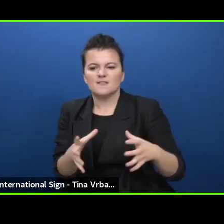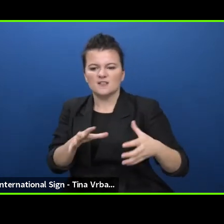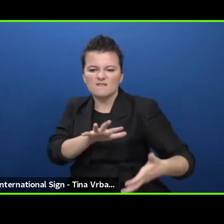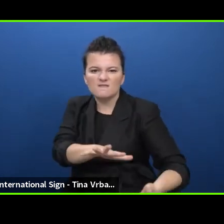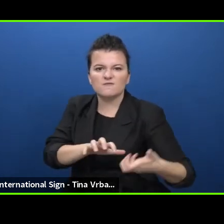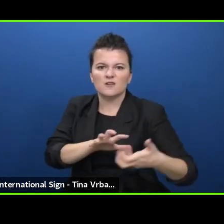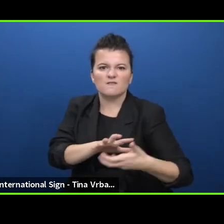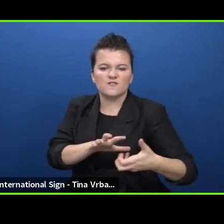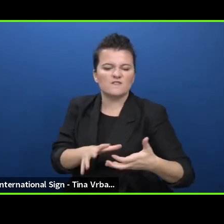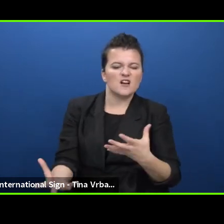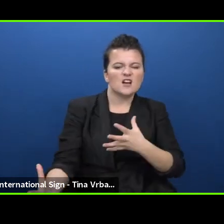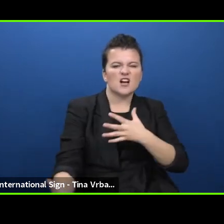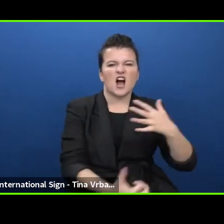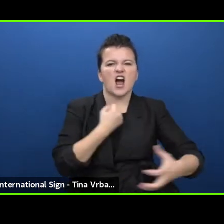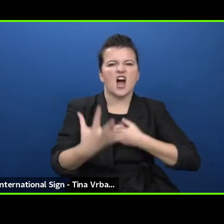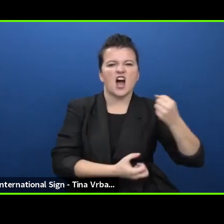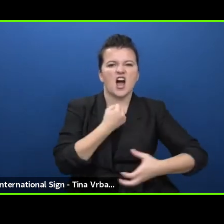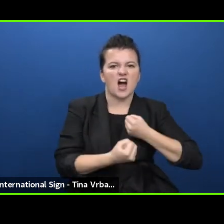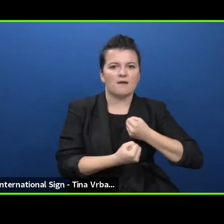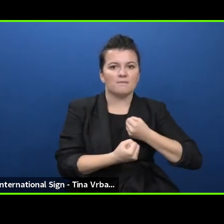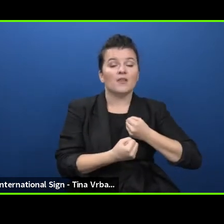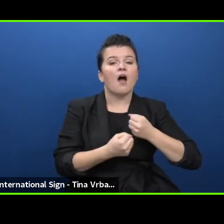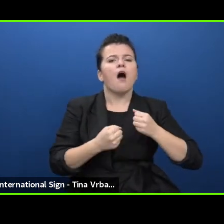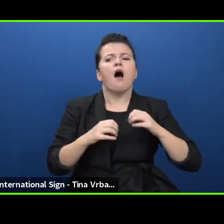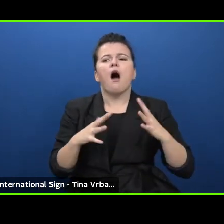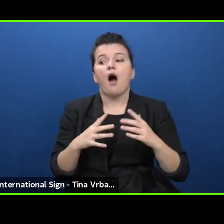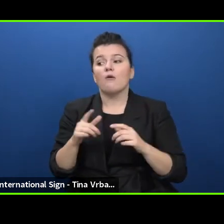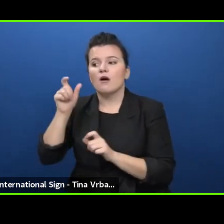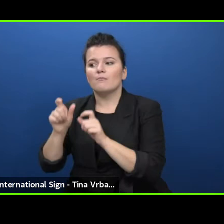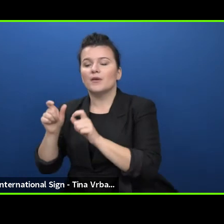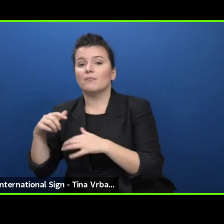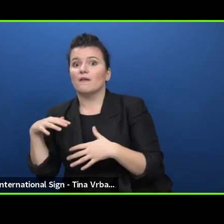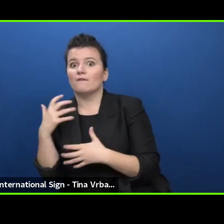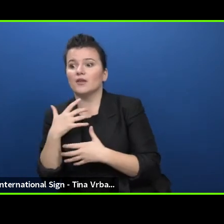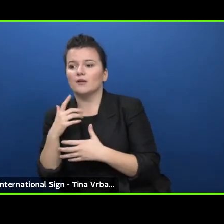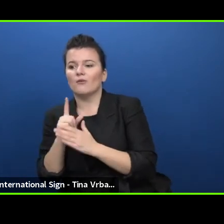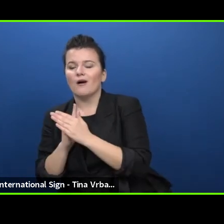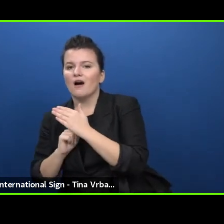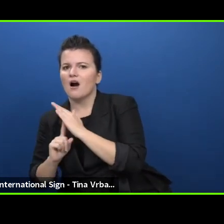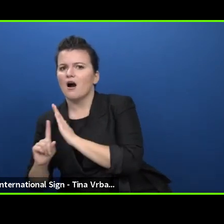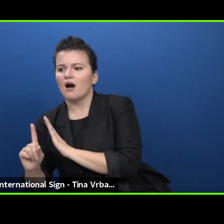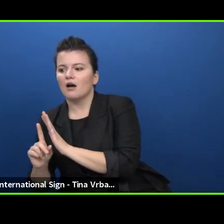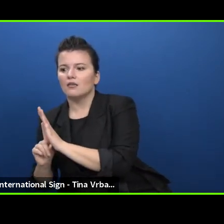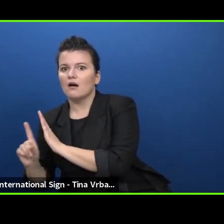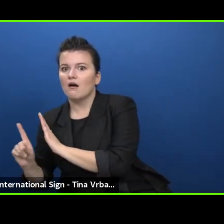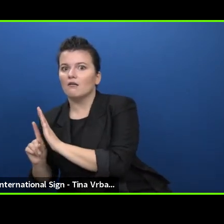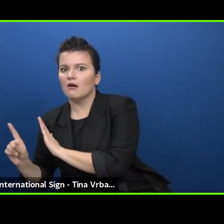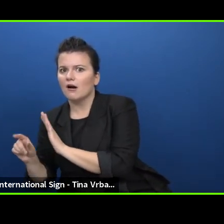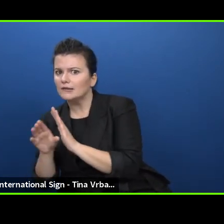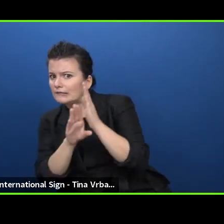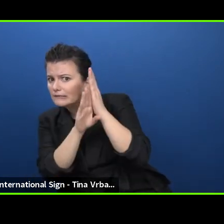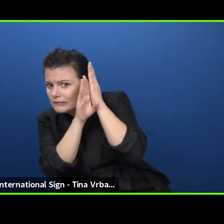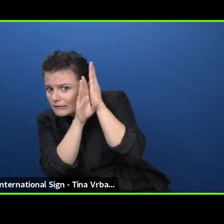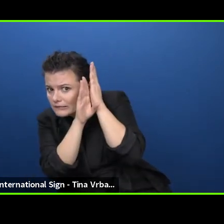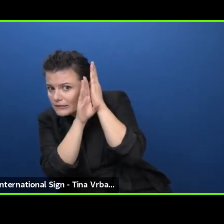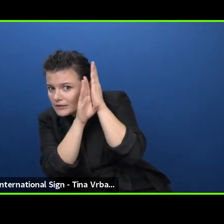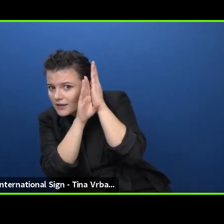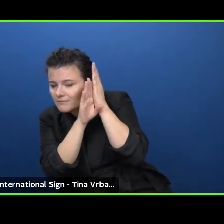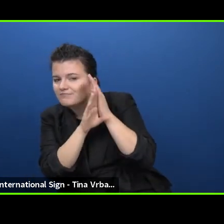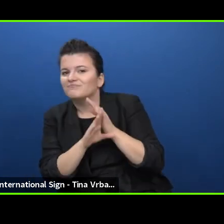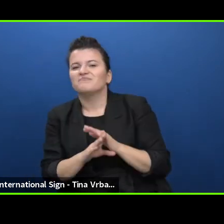These gangs profit from fear, from people hiding in their own houses. But not